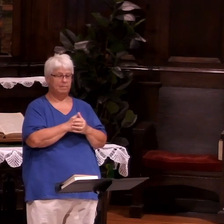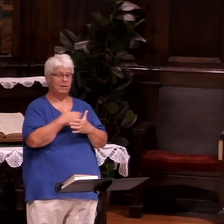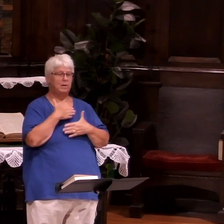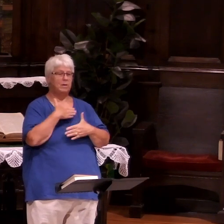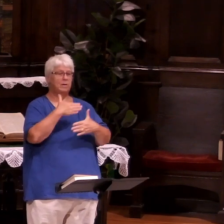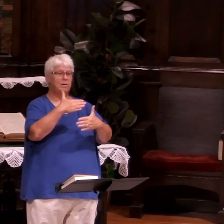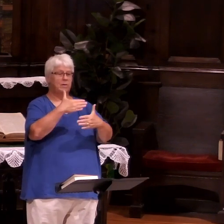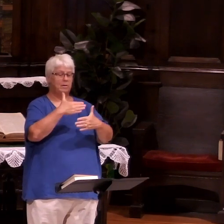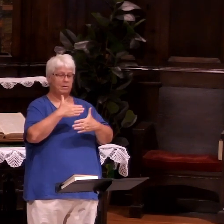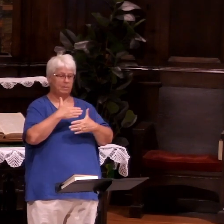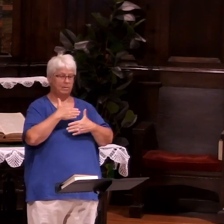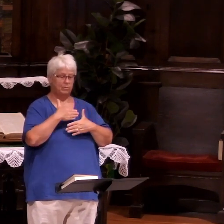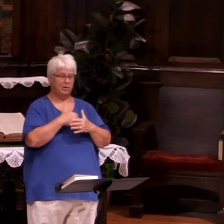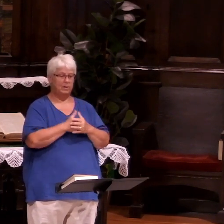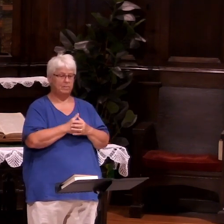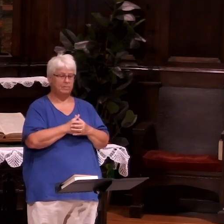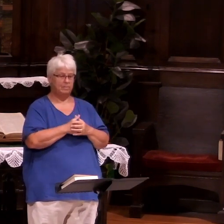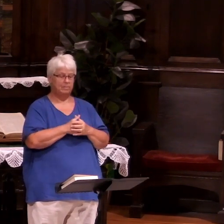Breathe.